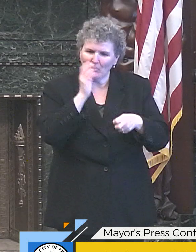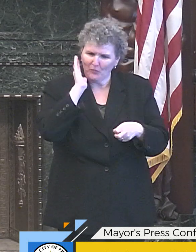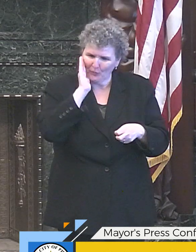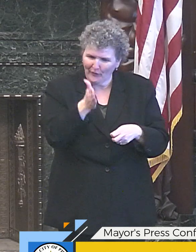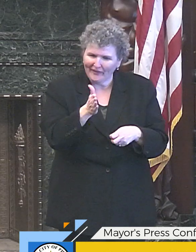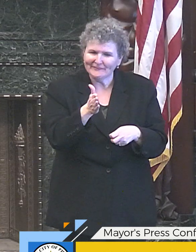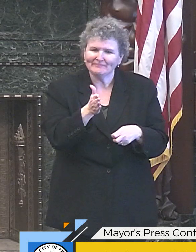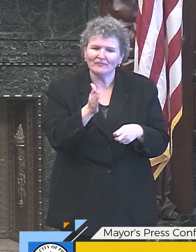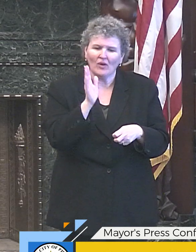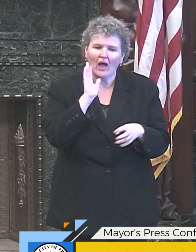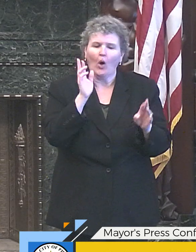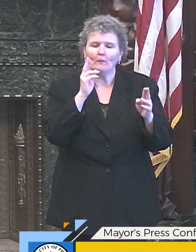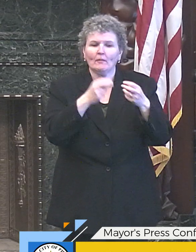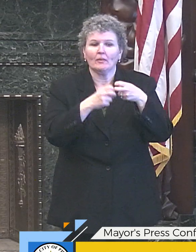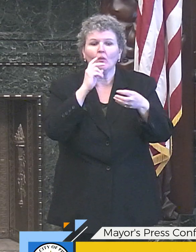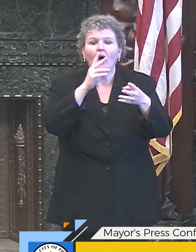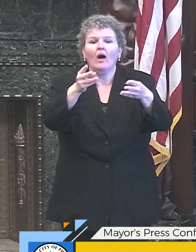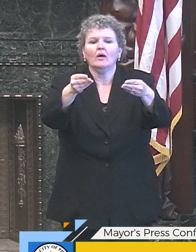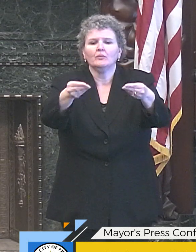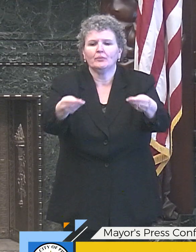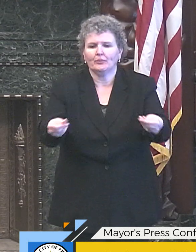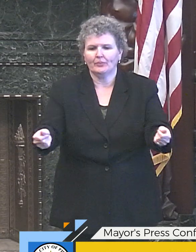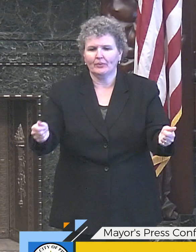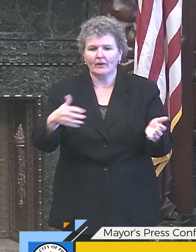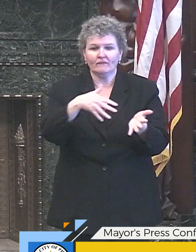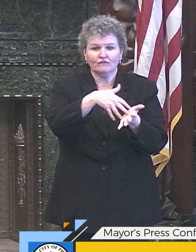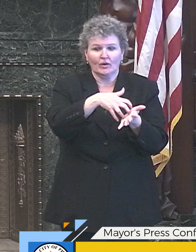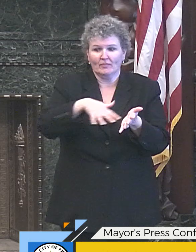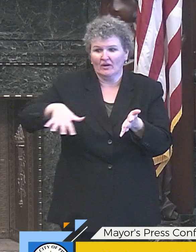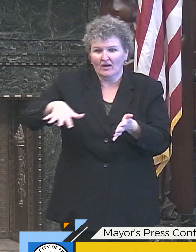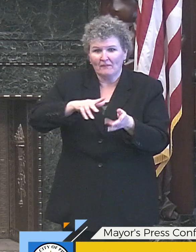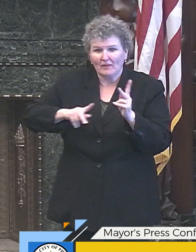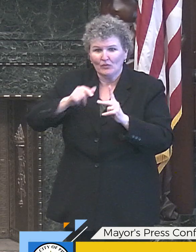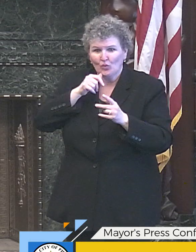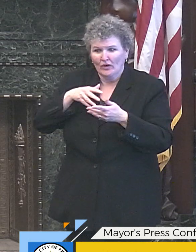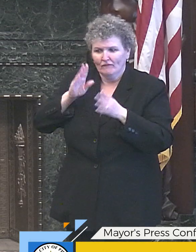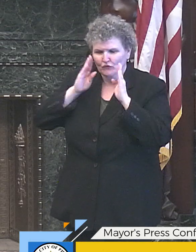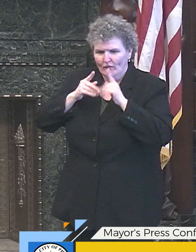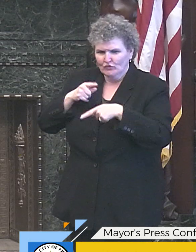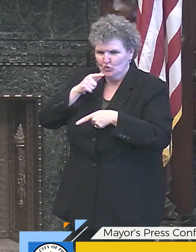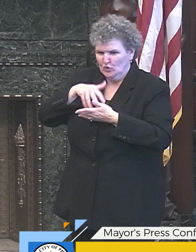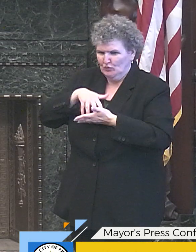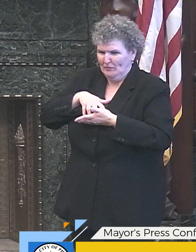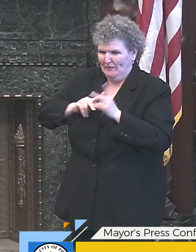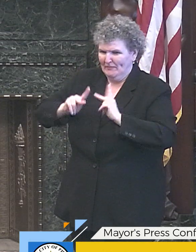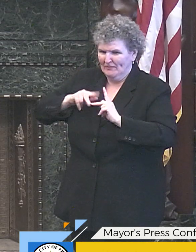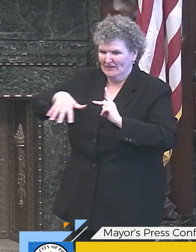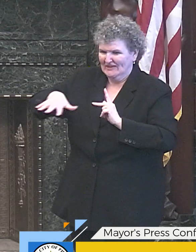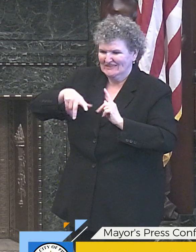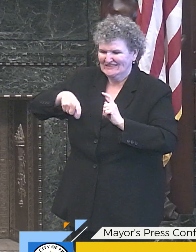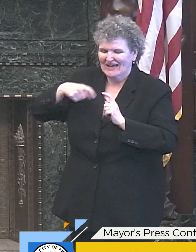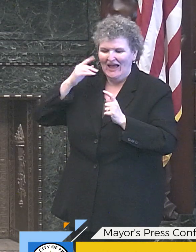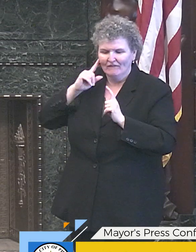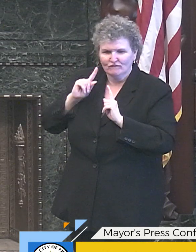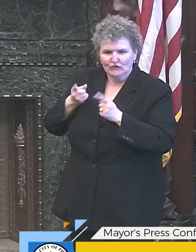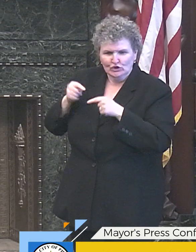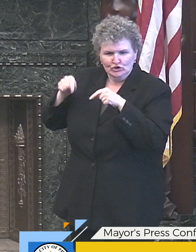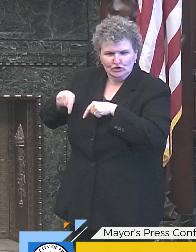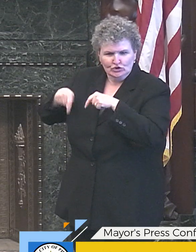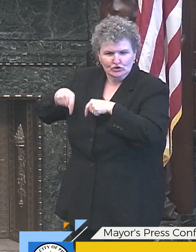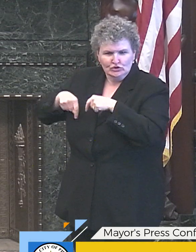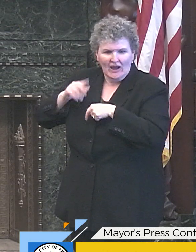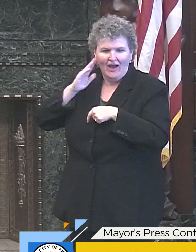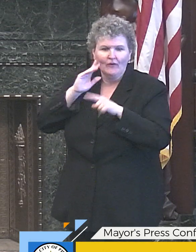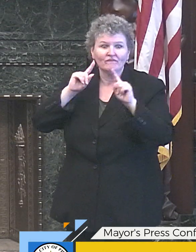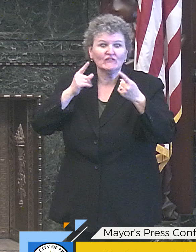for our most vulnerable. But I'm also pretty realistic. Our biggest limiting factor around